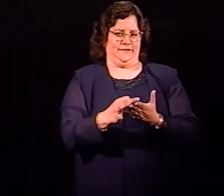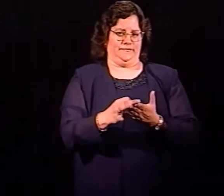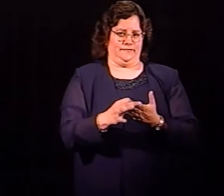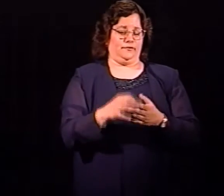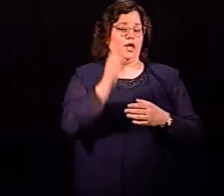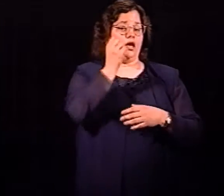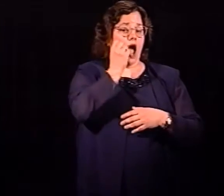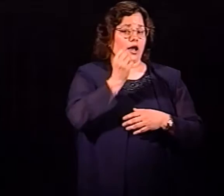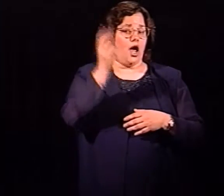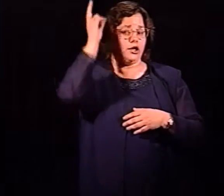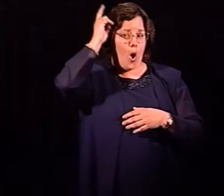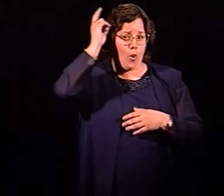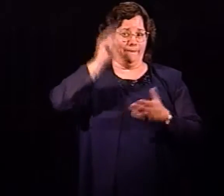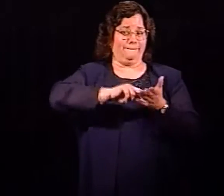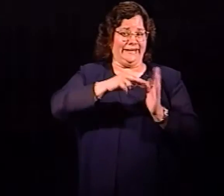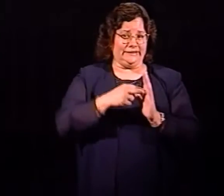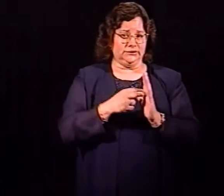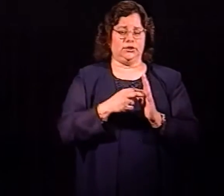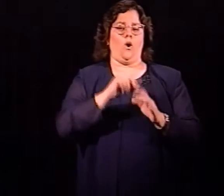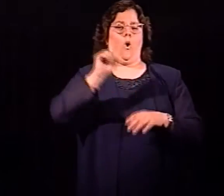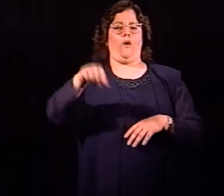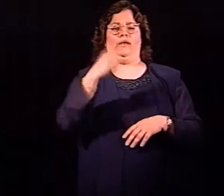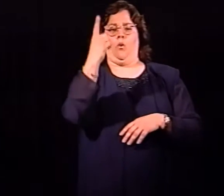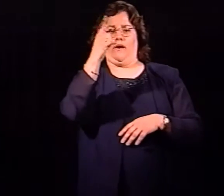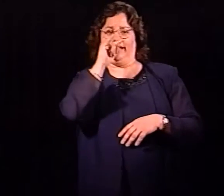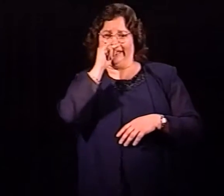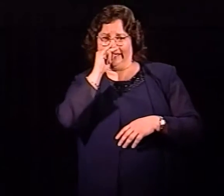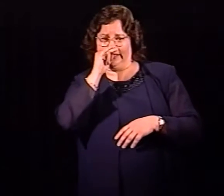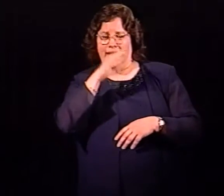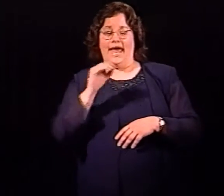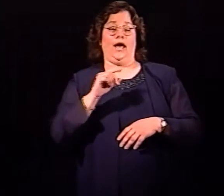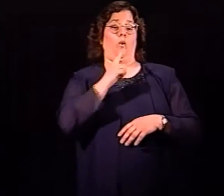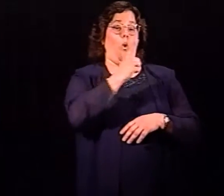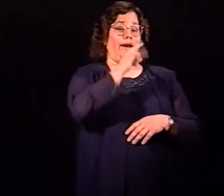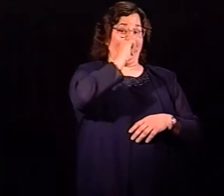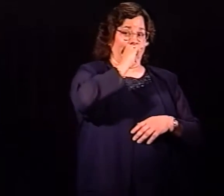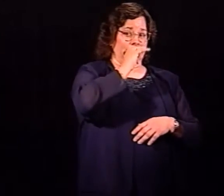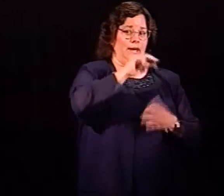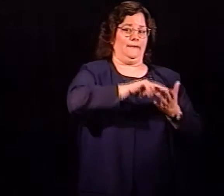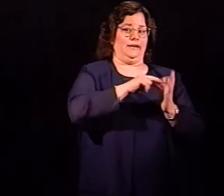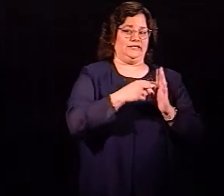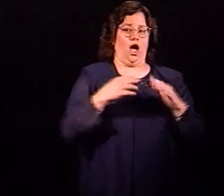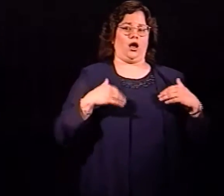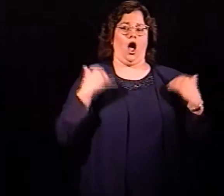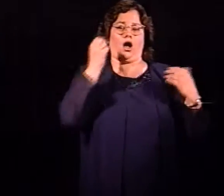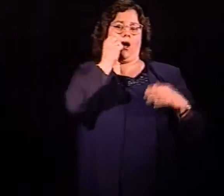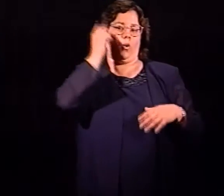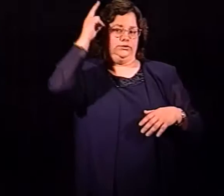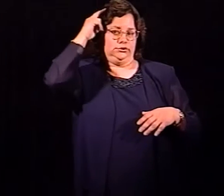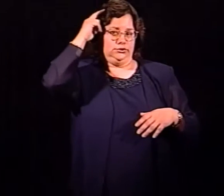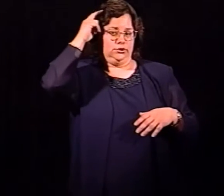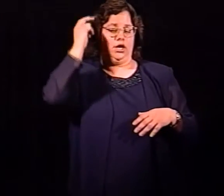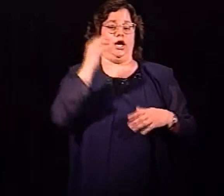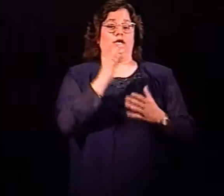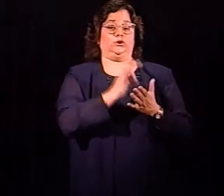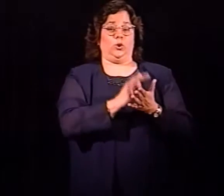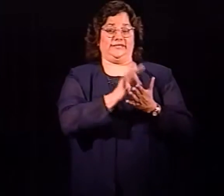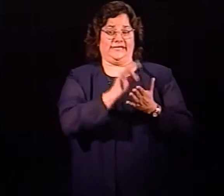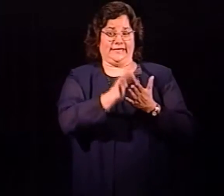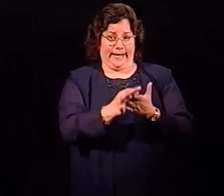Chad Gayo means only one kid, and one kid is a young goat. Zuzim means